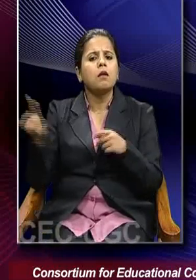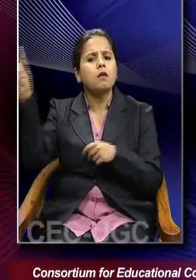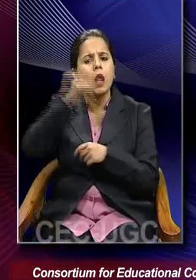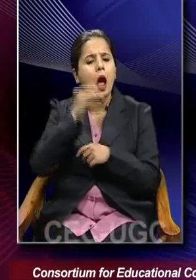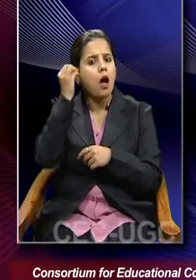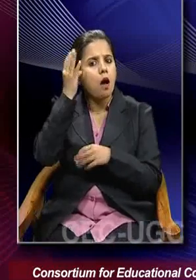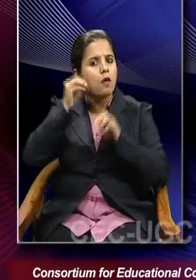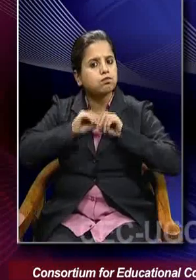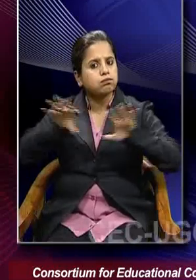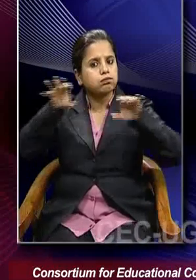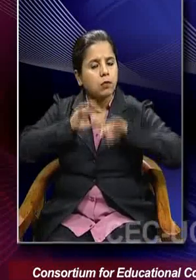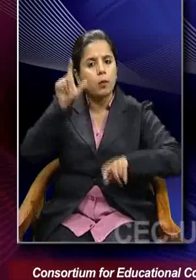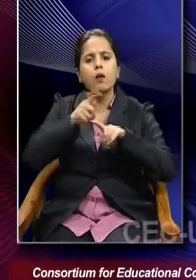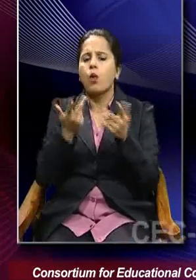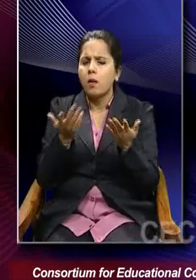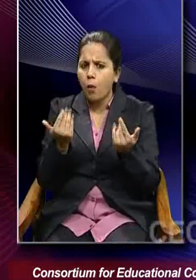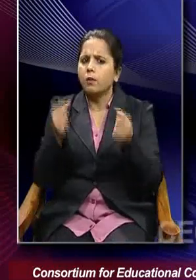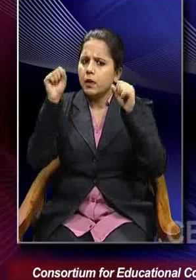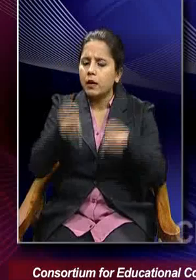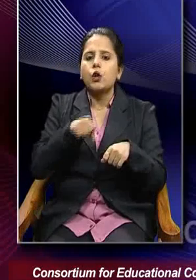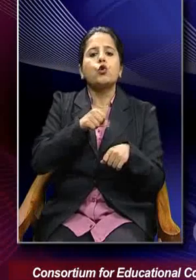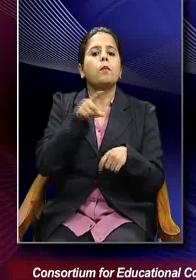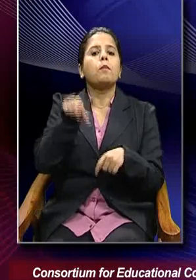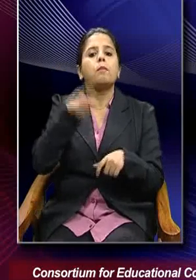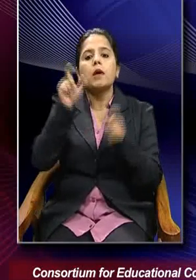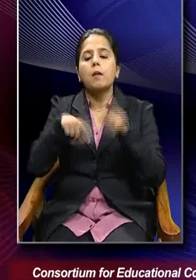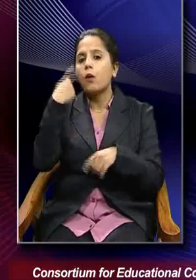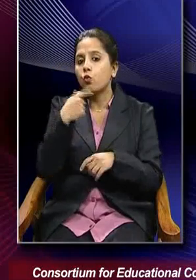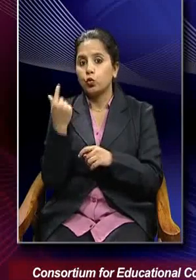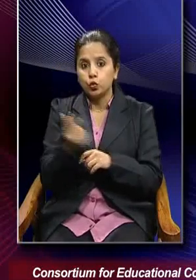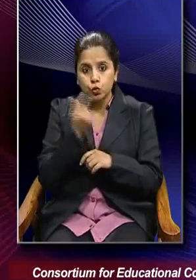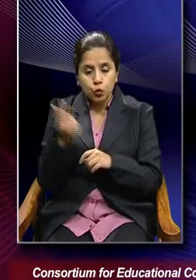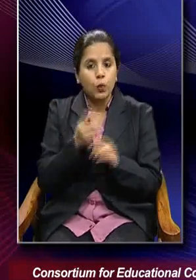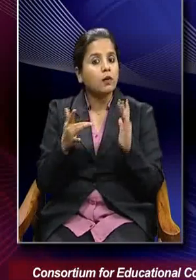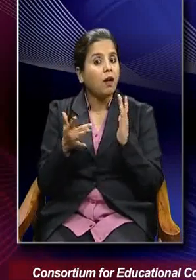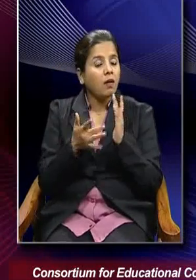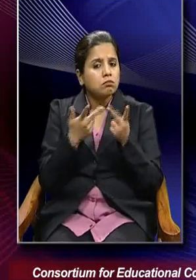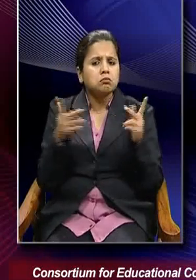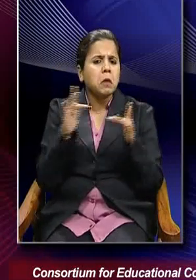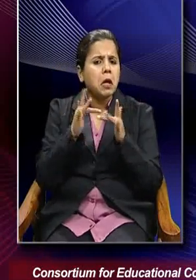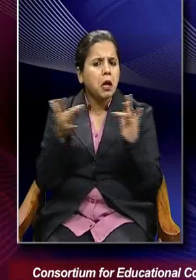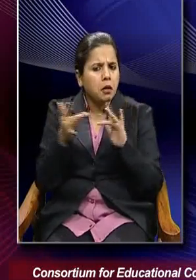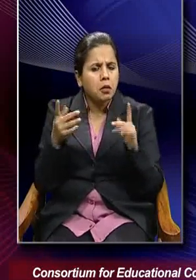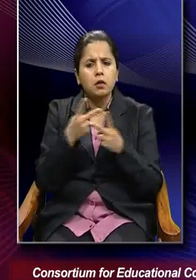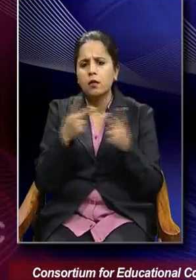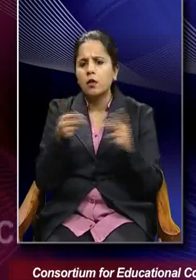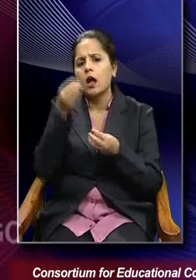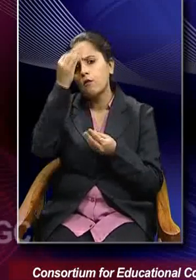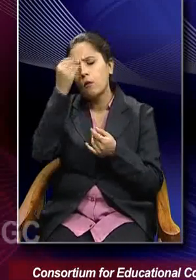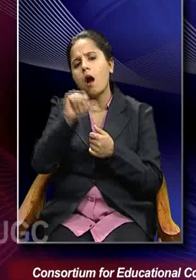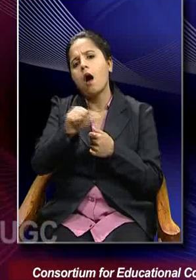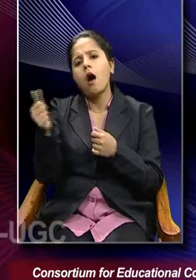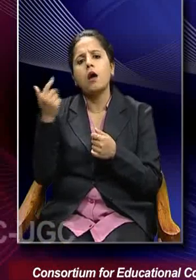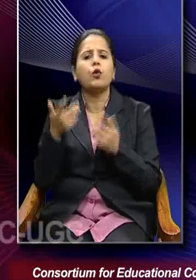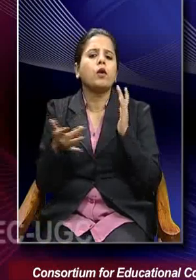awareness of the possibilities that the uses of the internet and other information and